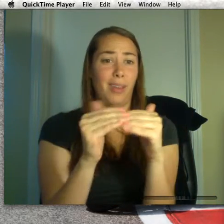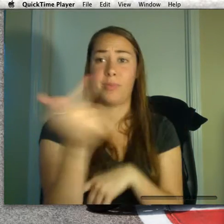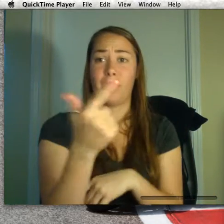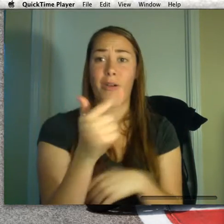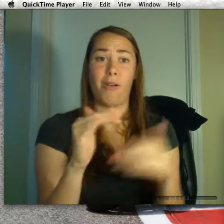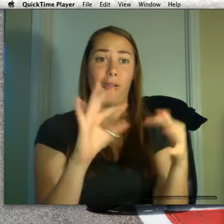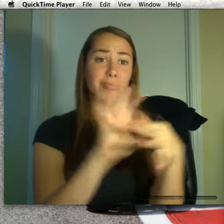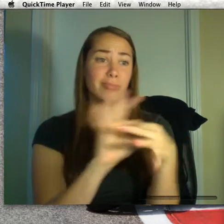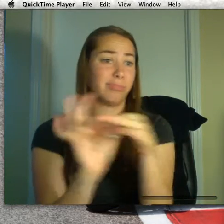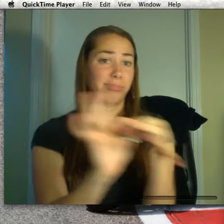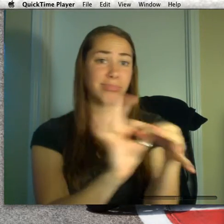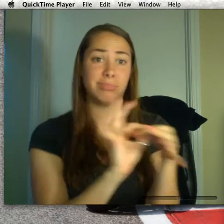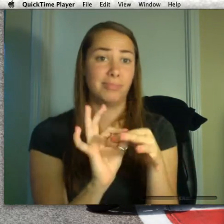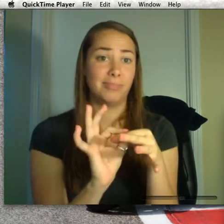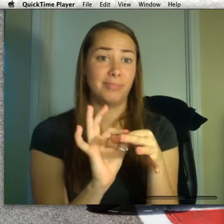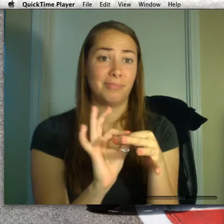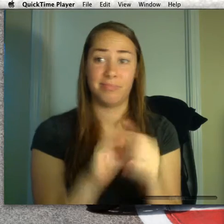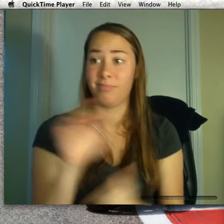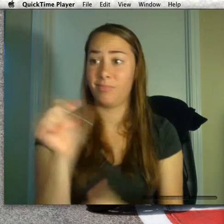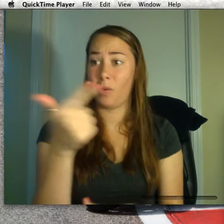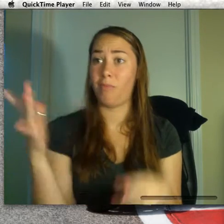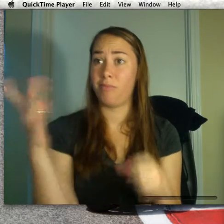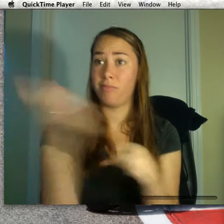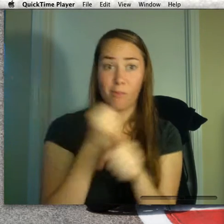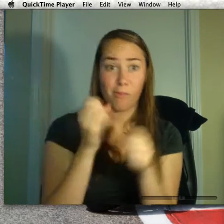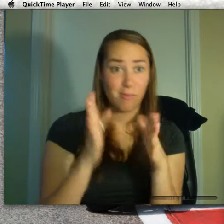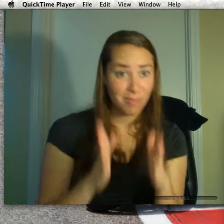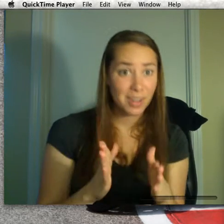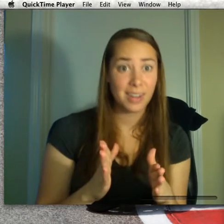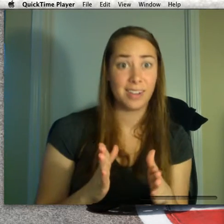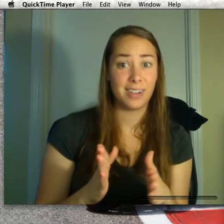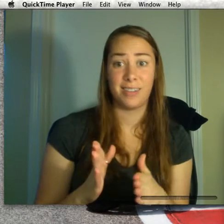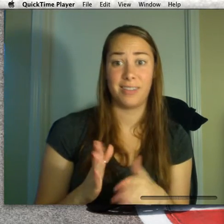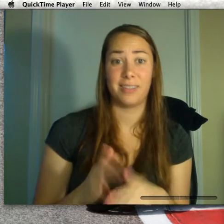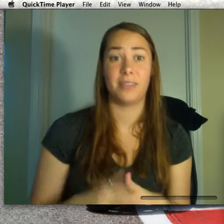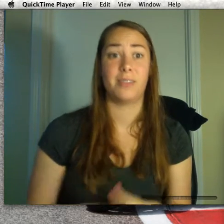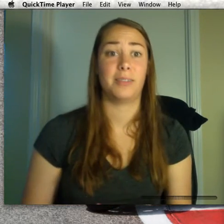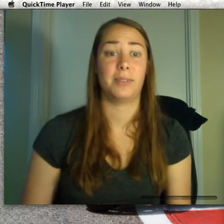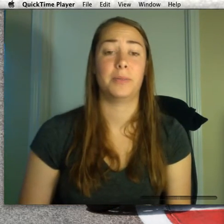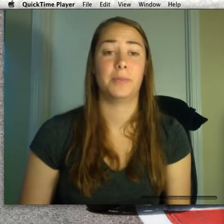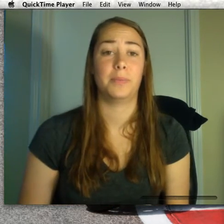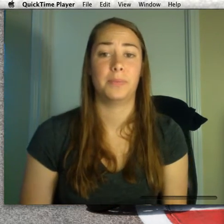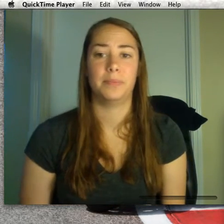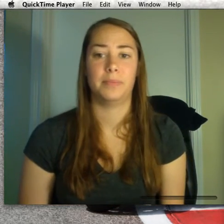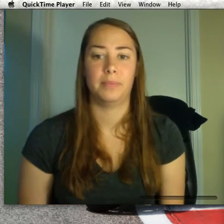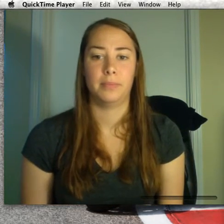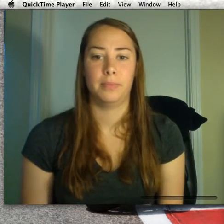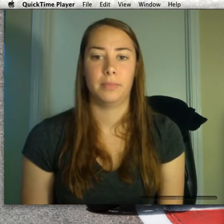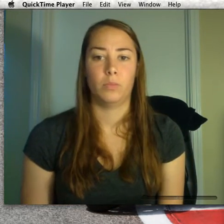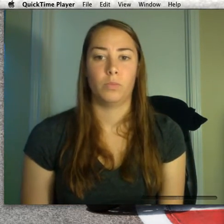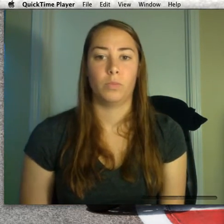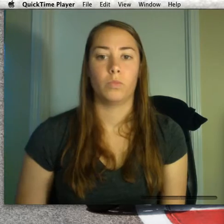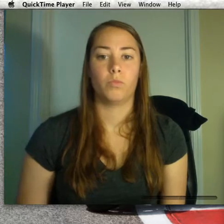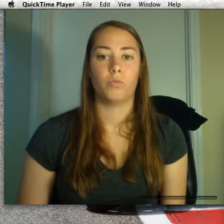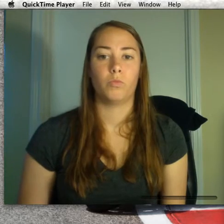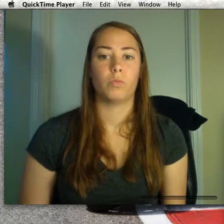winner. Today, we leave this place, go back home with a renewed sense of faith, a renewed